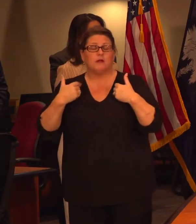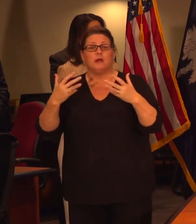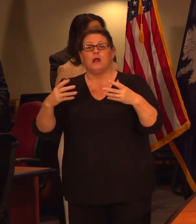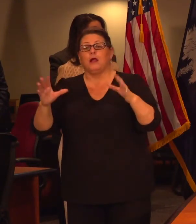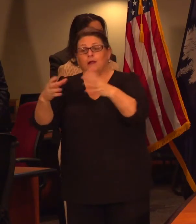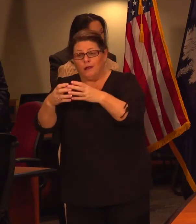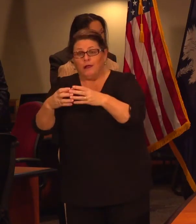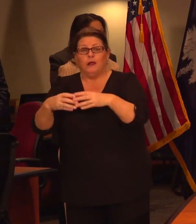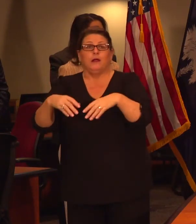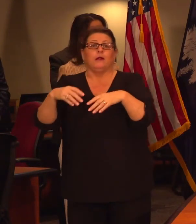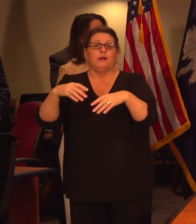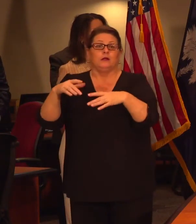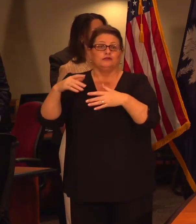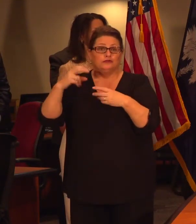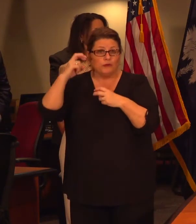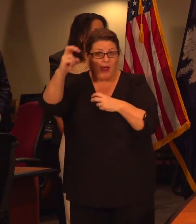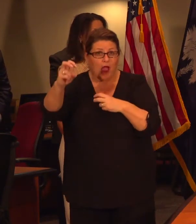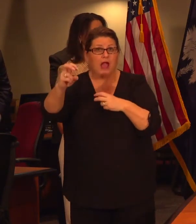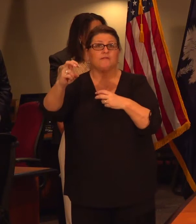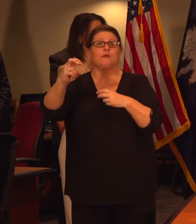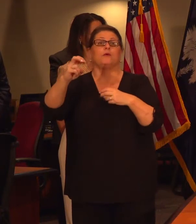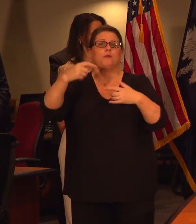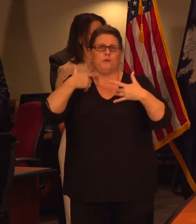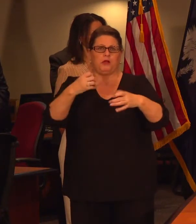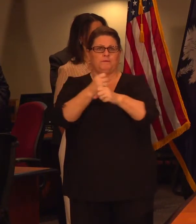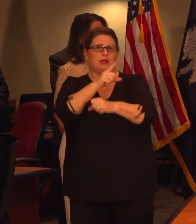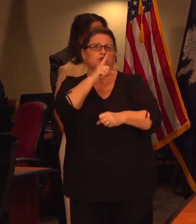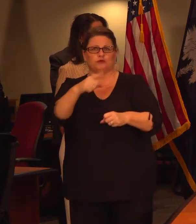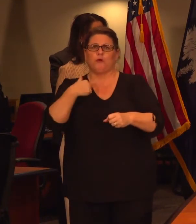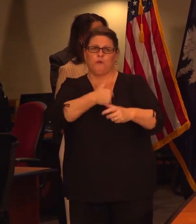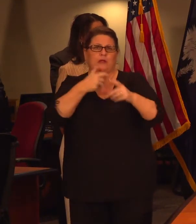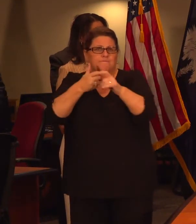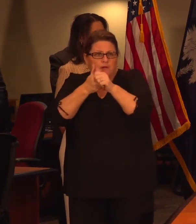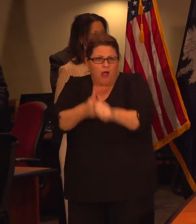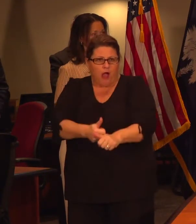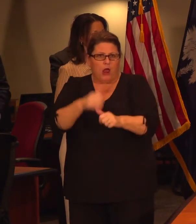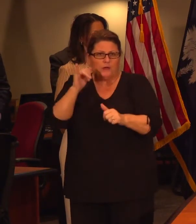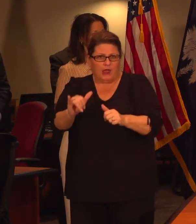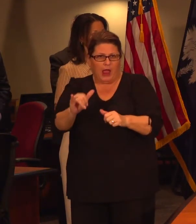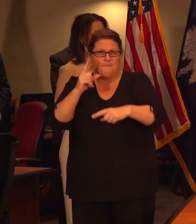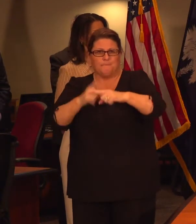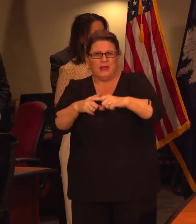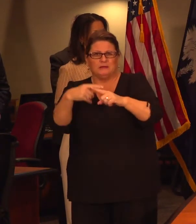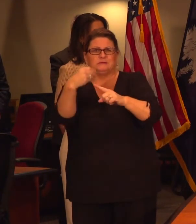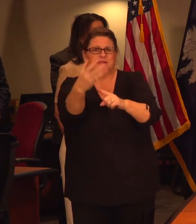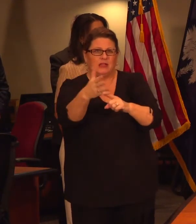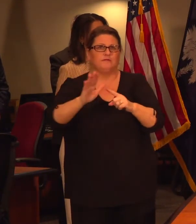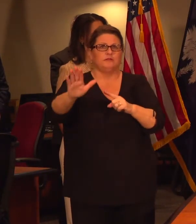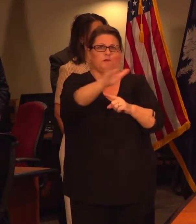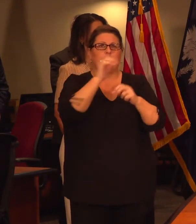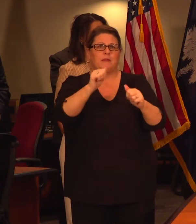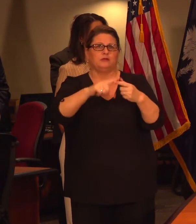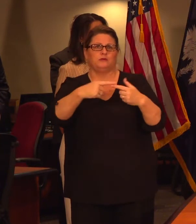and the guardrails that are set up by the Constitution. We have a South Carolina Constitution as well. There's a right to privacy.